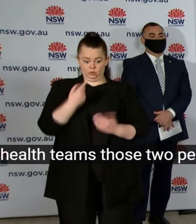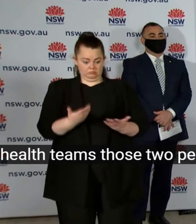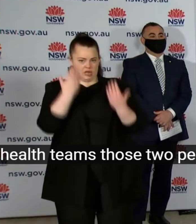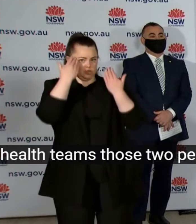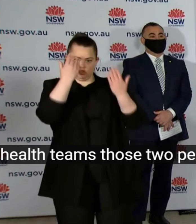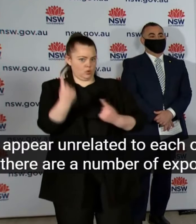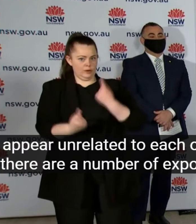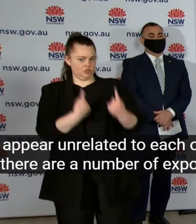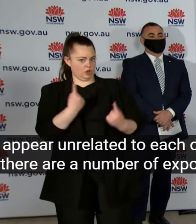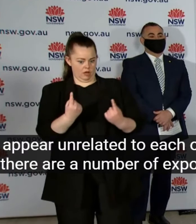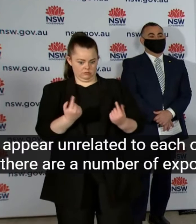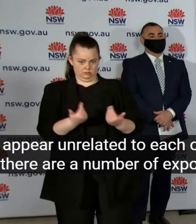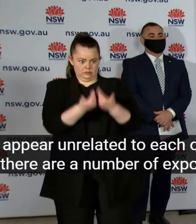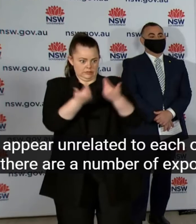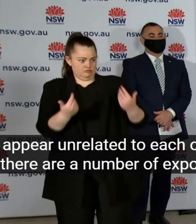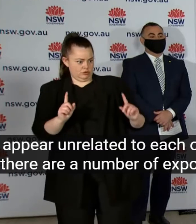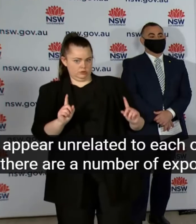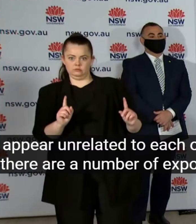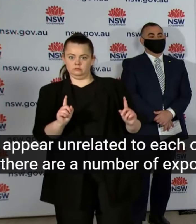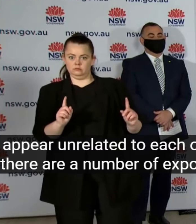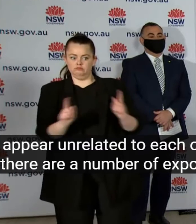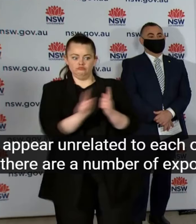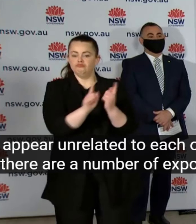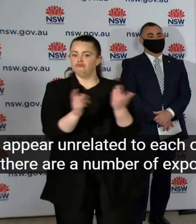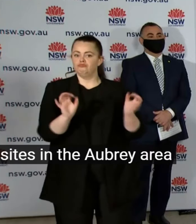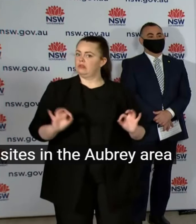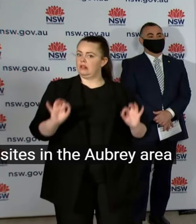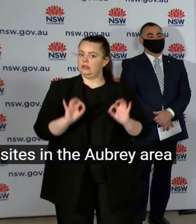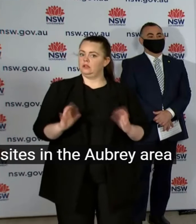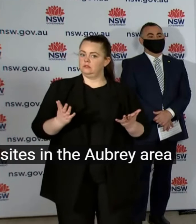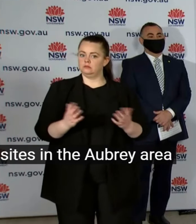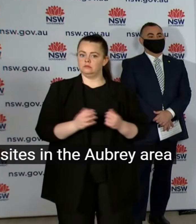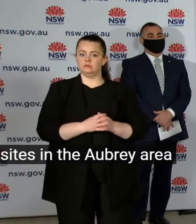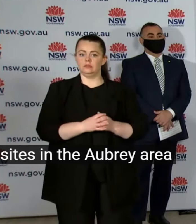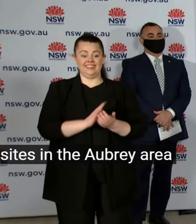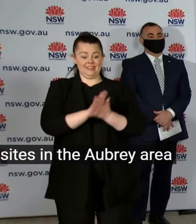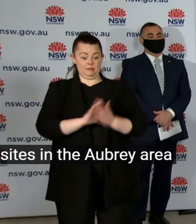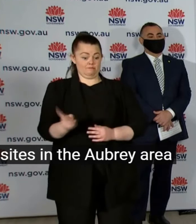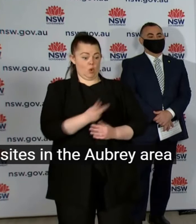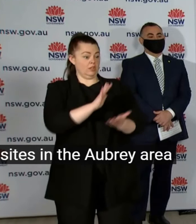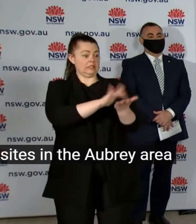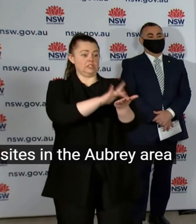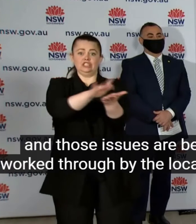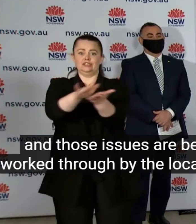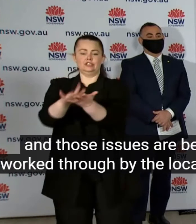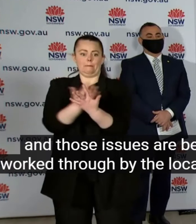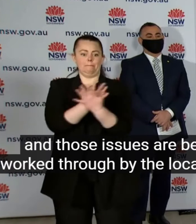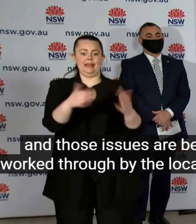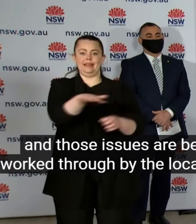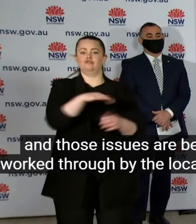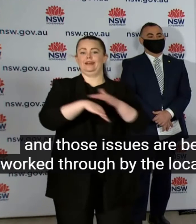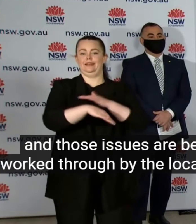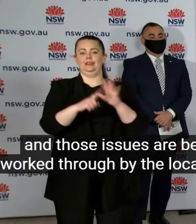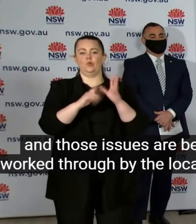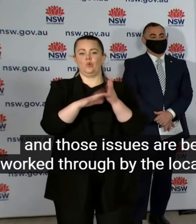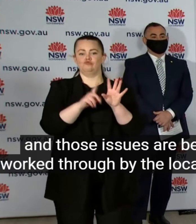each other. There are a number of exposure sites in the Albury area and those issues are being worked through by the local team.